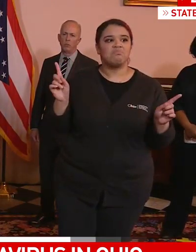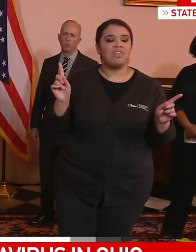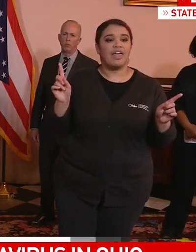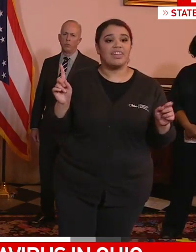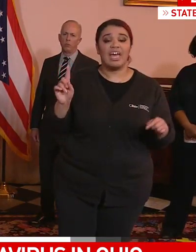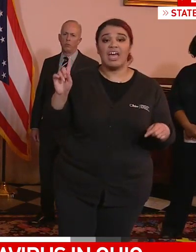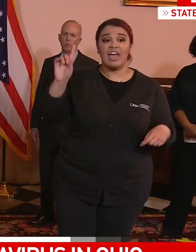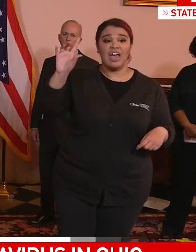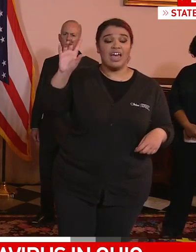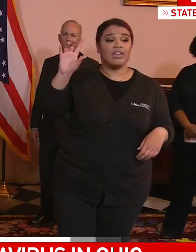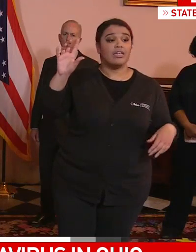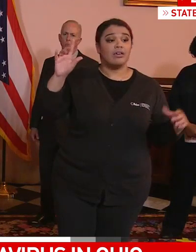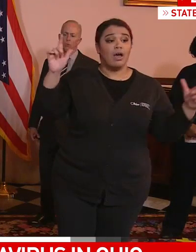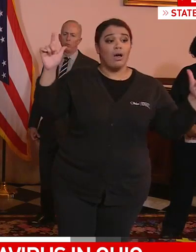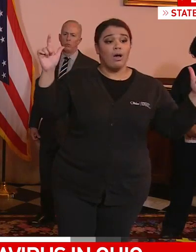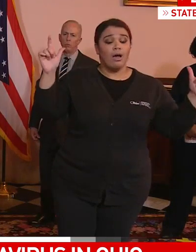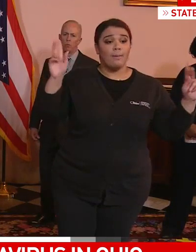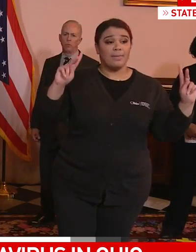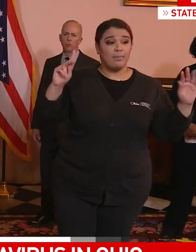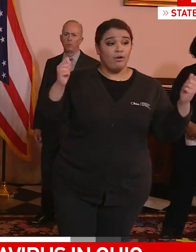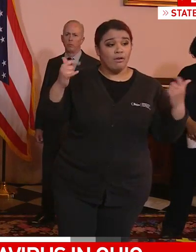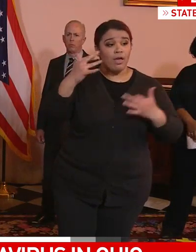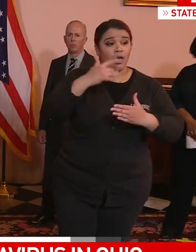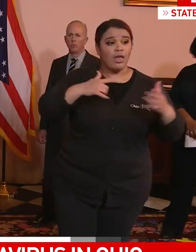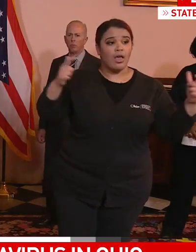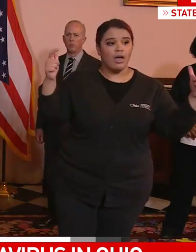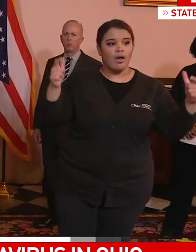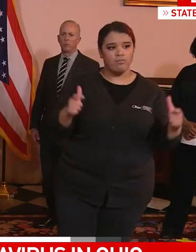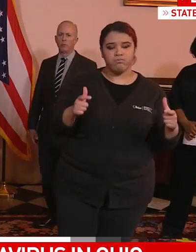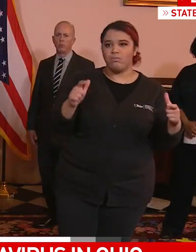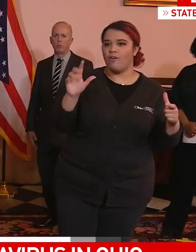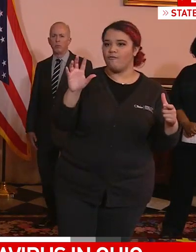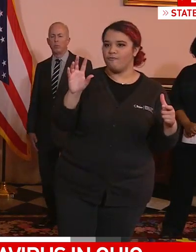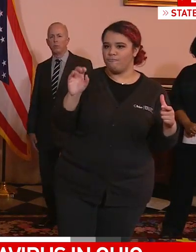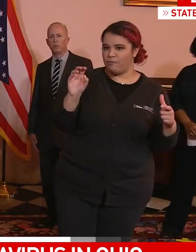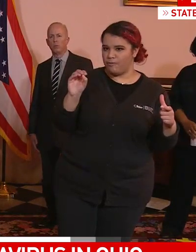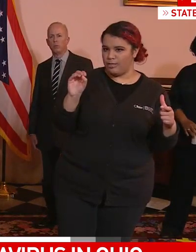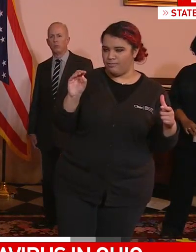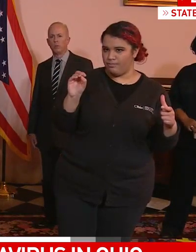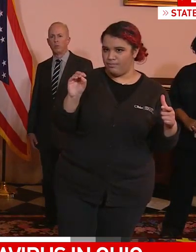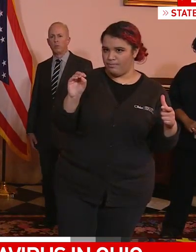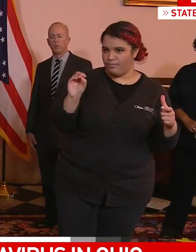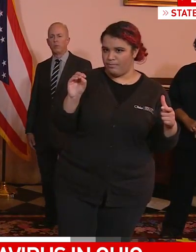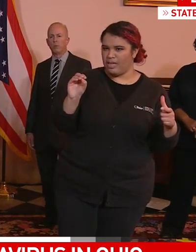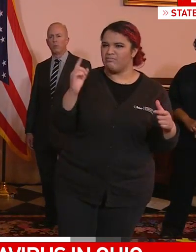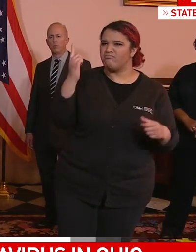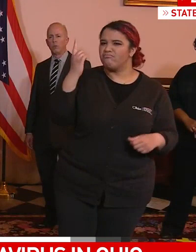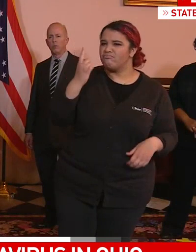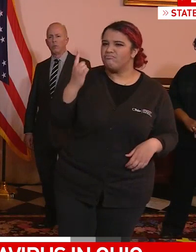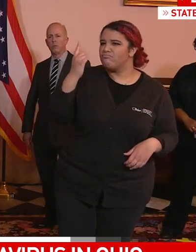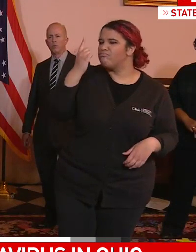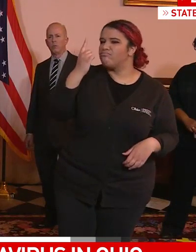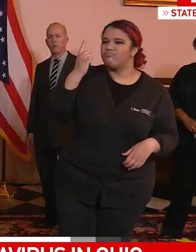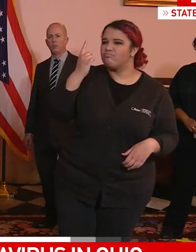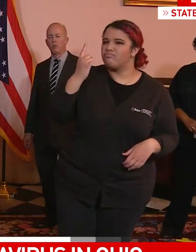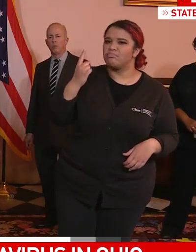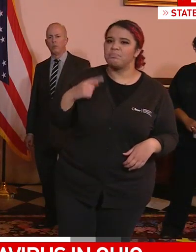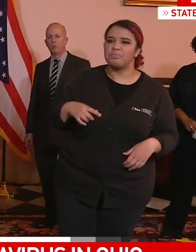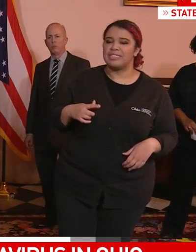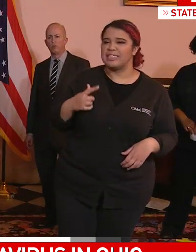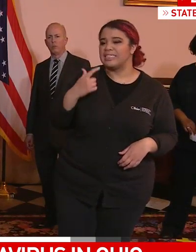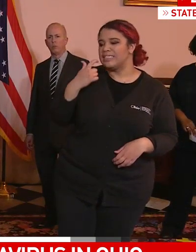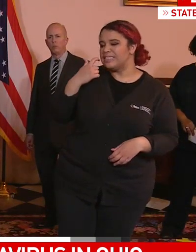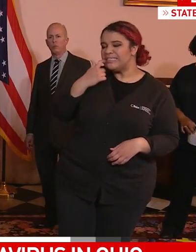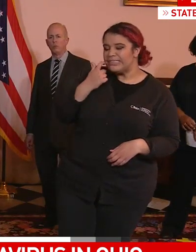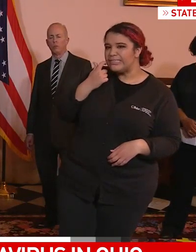gatherings to 50 people. Why not cast the public health order to close the polls on Sunday